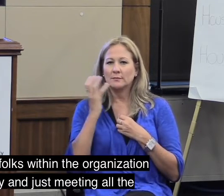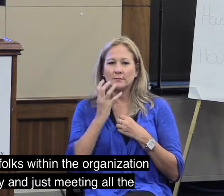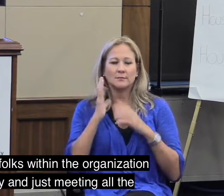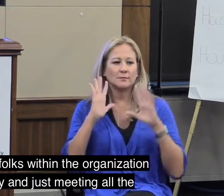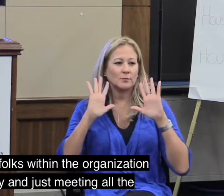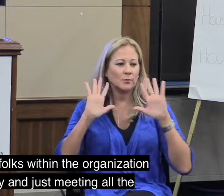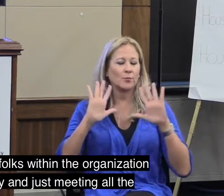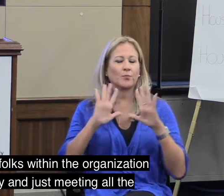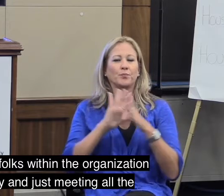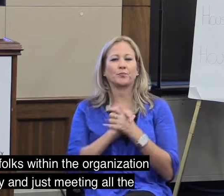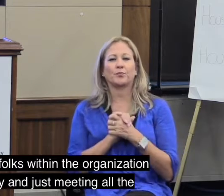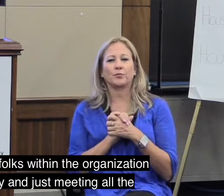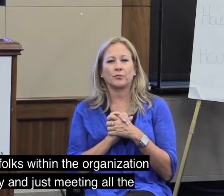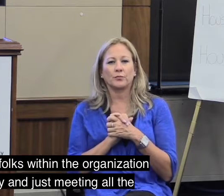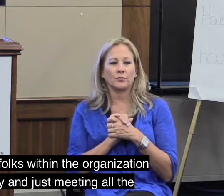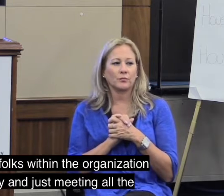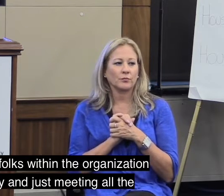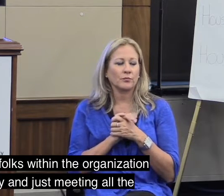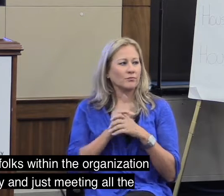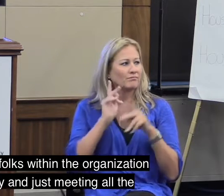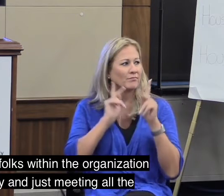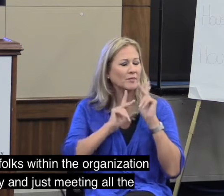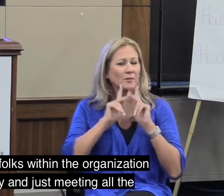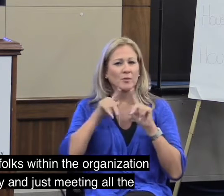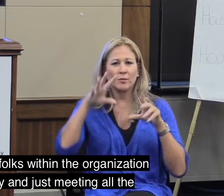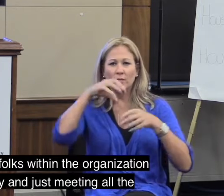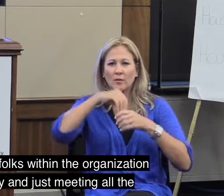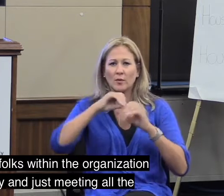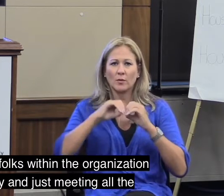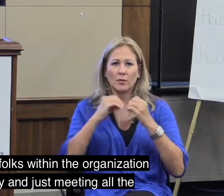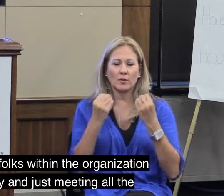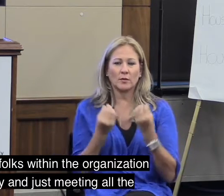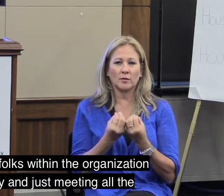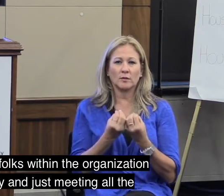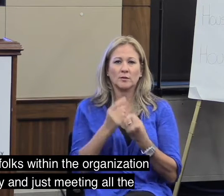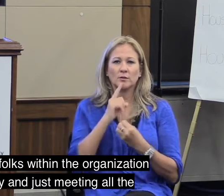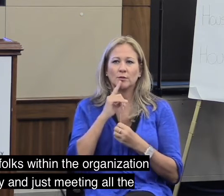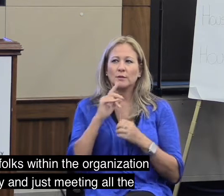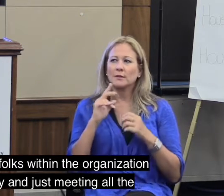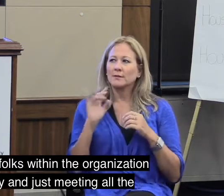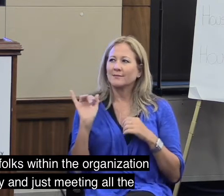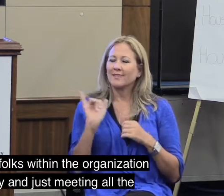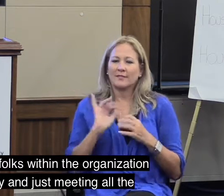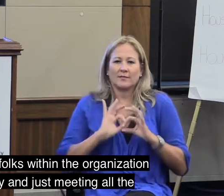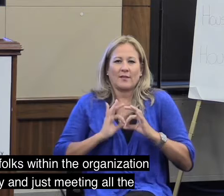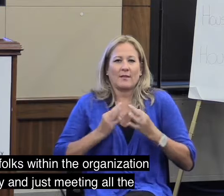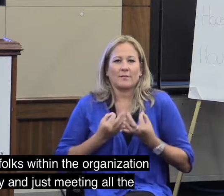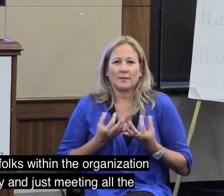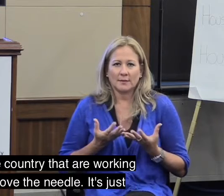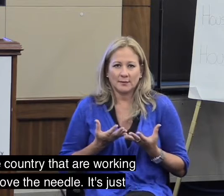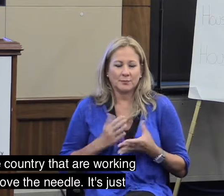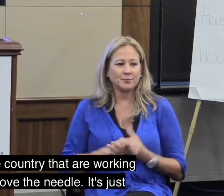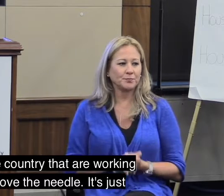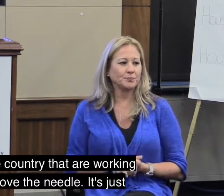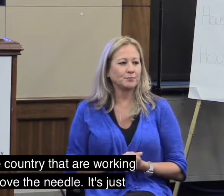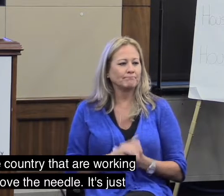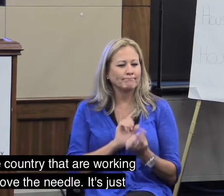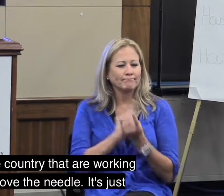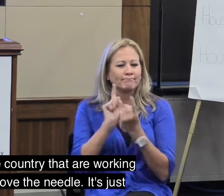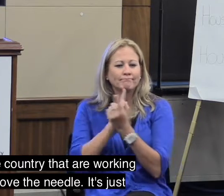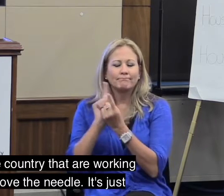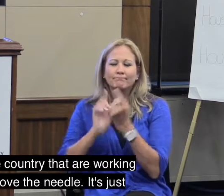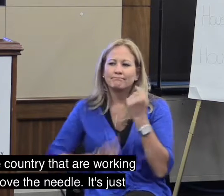I mean, the folks within the organization have become family, and just meeting all the partners around